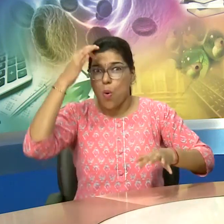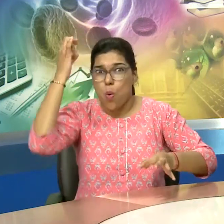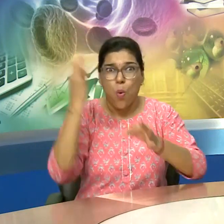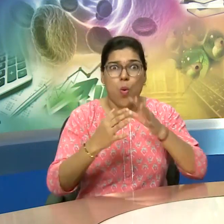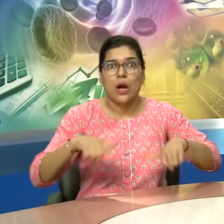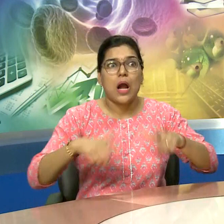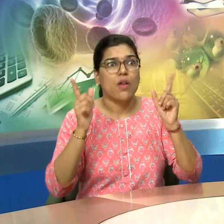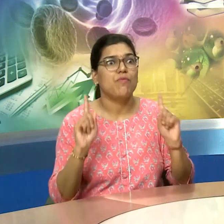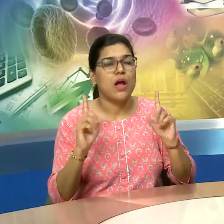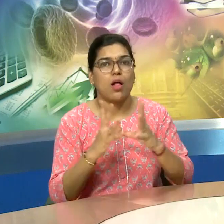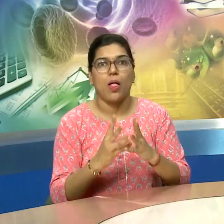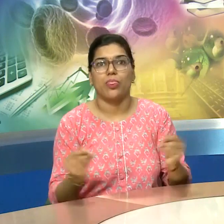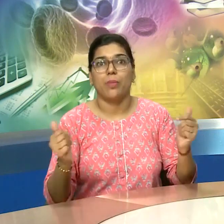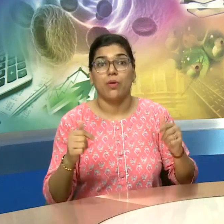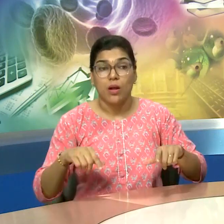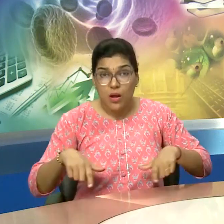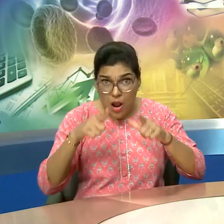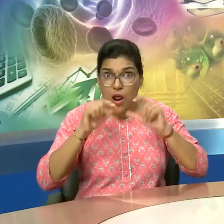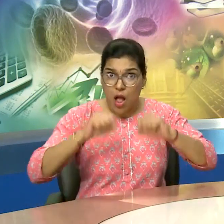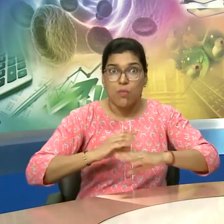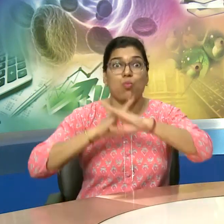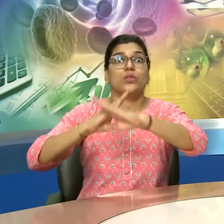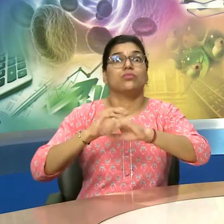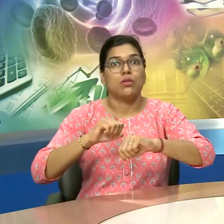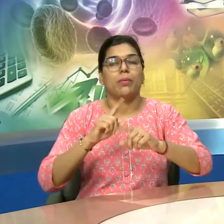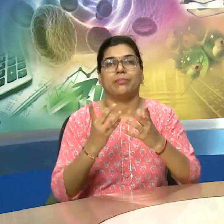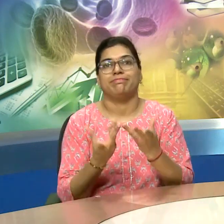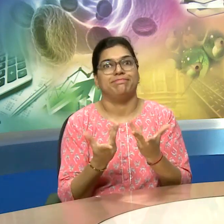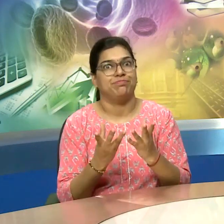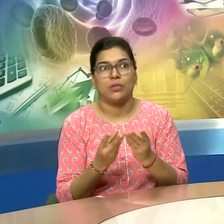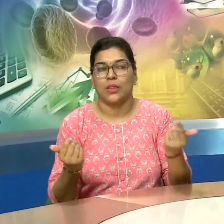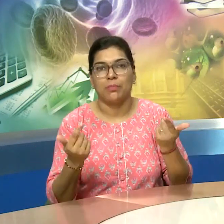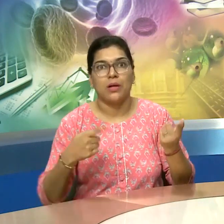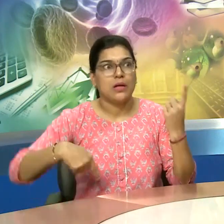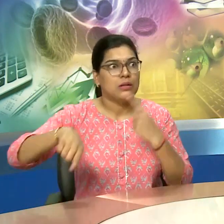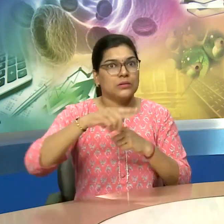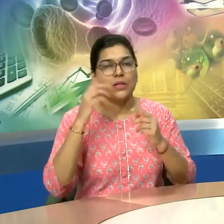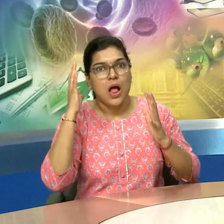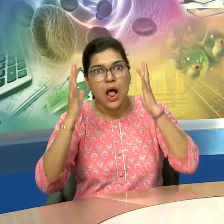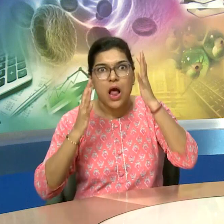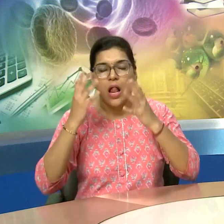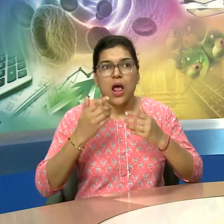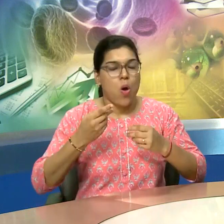case trees are cut, then how the CO2 will gets converted into